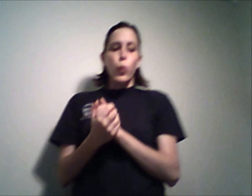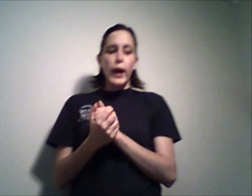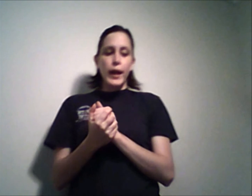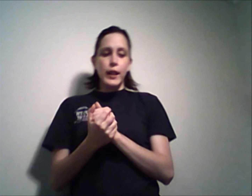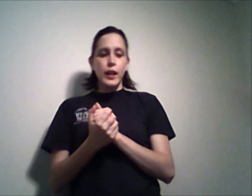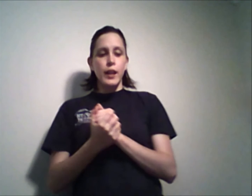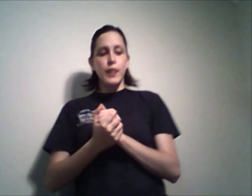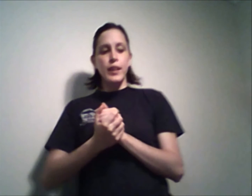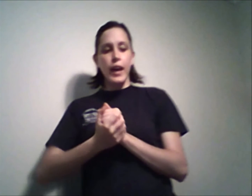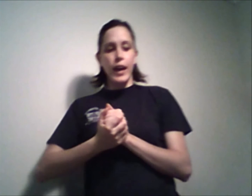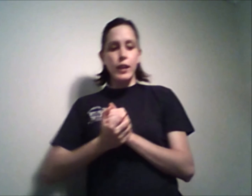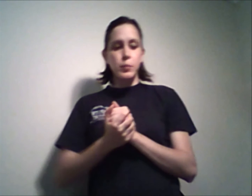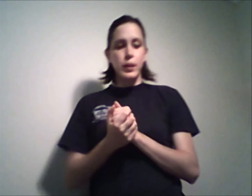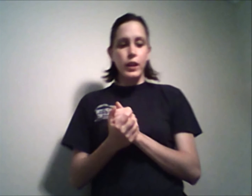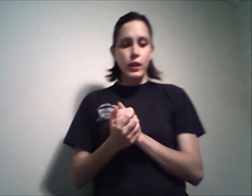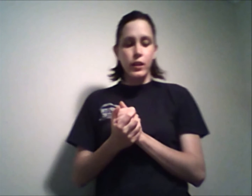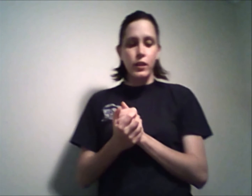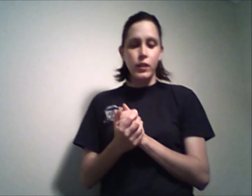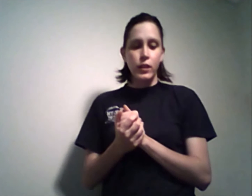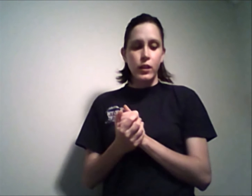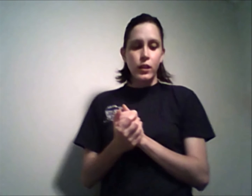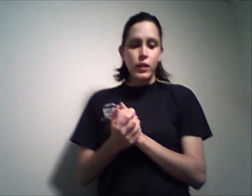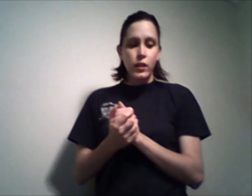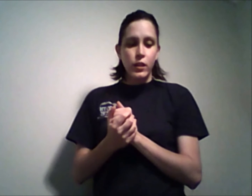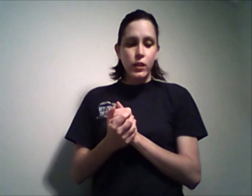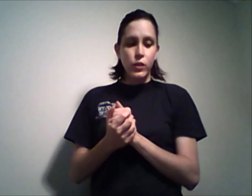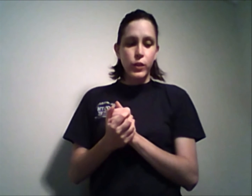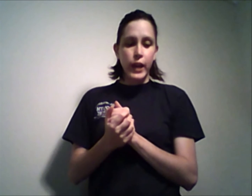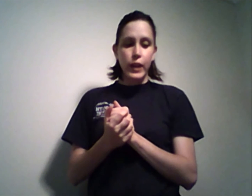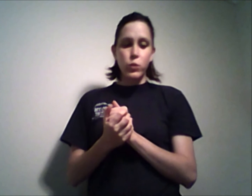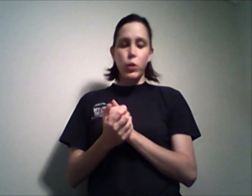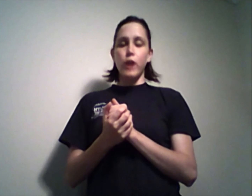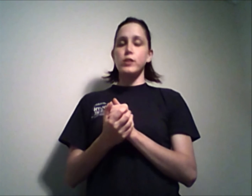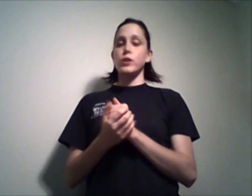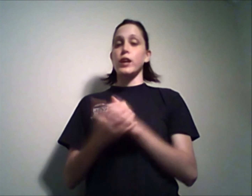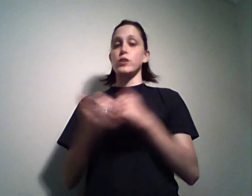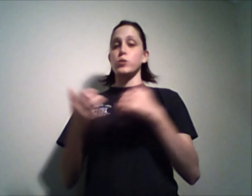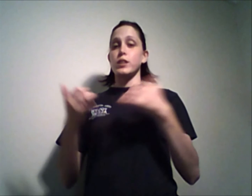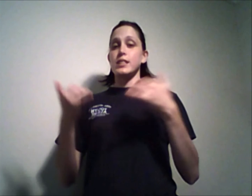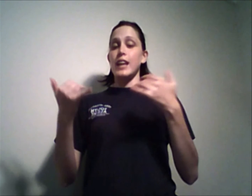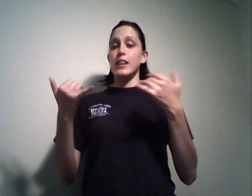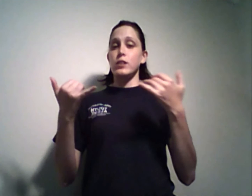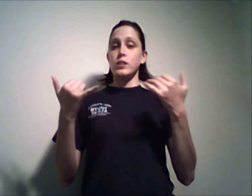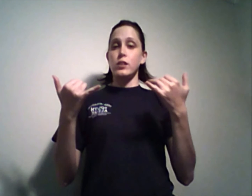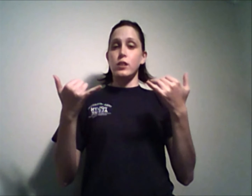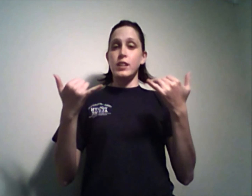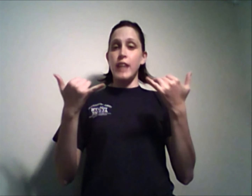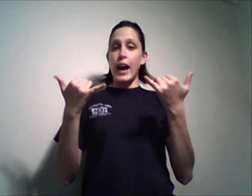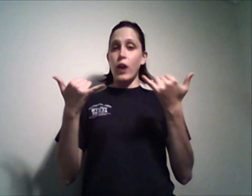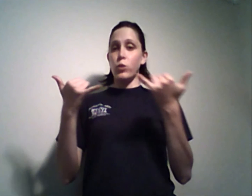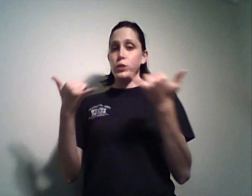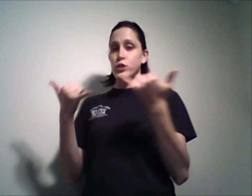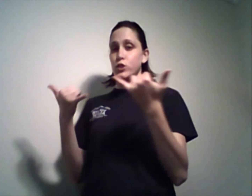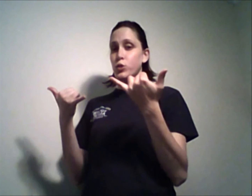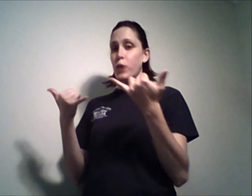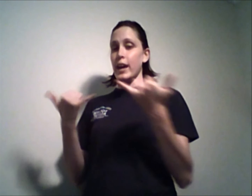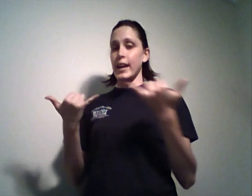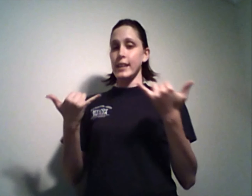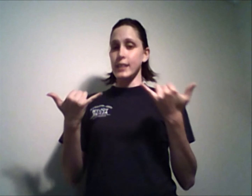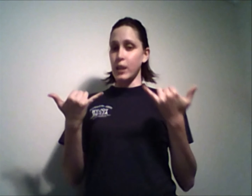Well, the enemy created walls. Okay, so we're going to sign now, which is two Y hands that come